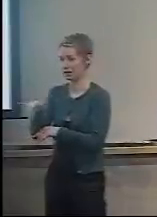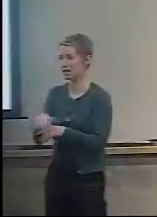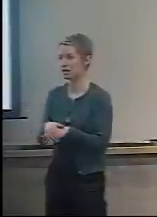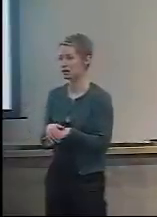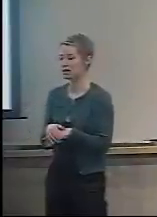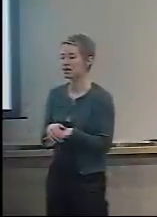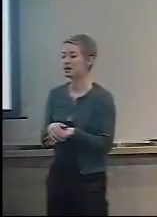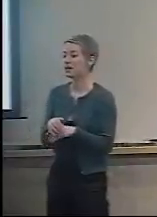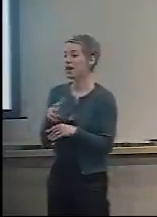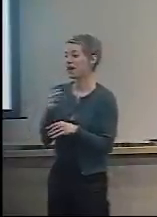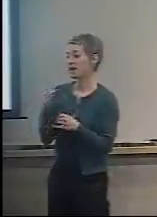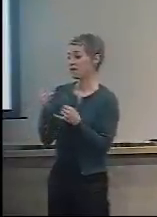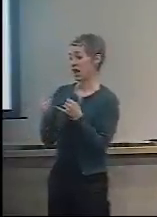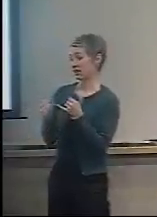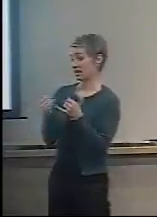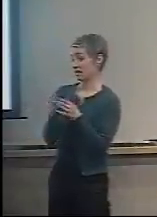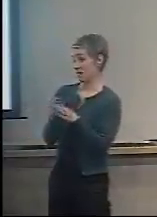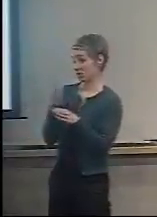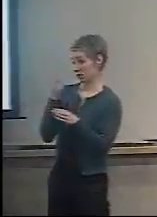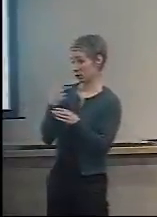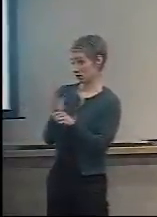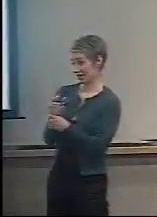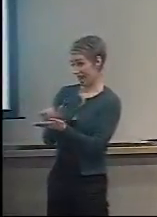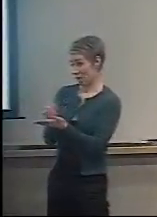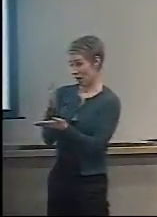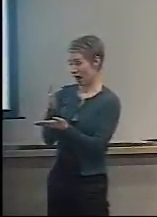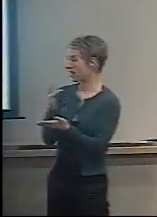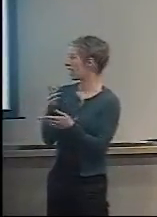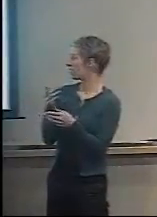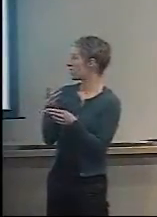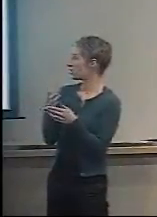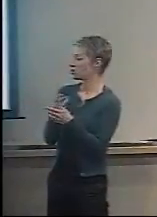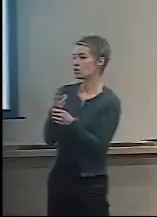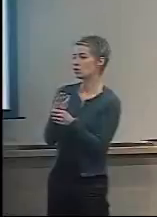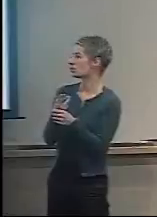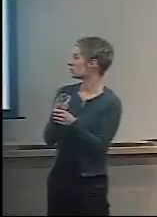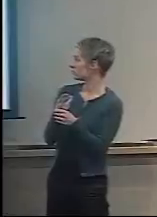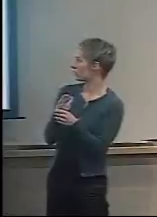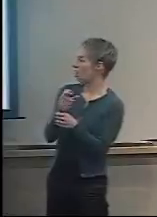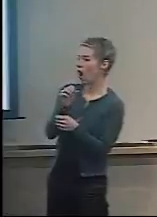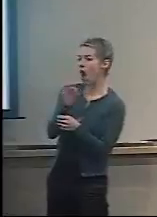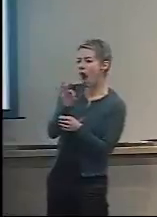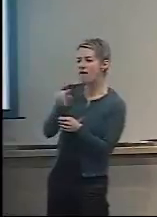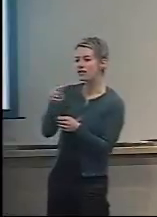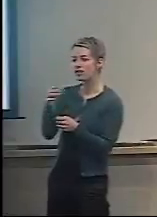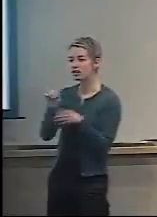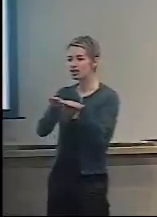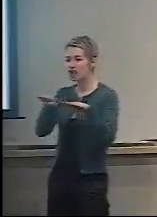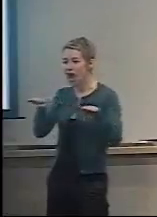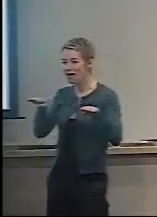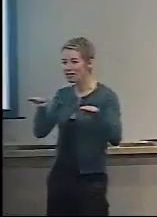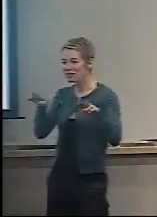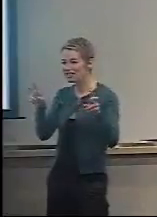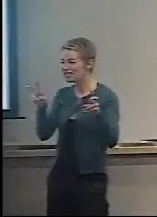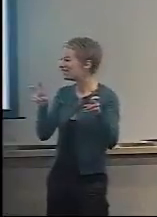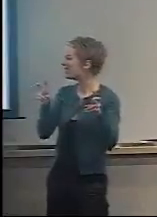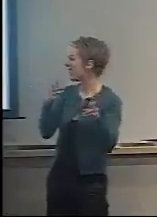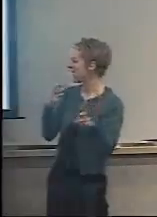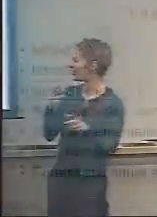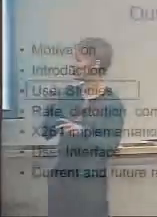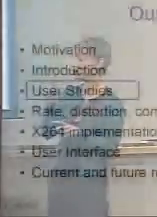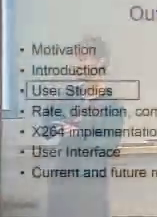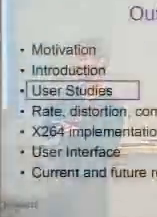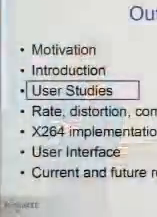And finally, the main reason we use it was that we use off-the-shelf H.262 decoder, and there are lots of them out there.